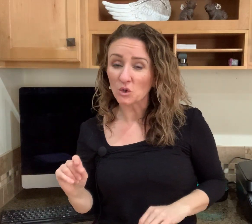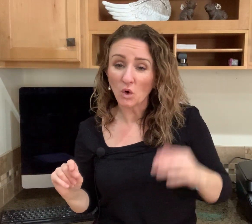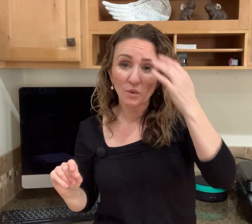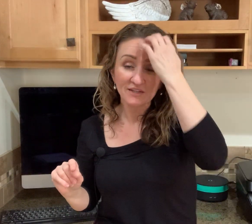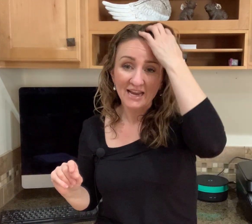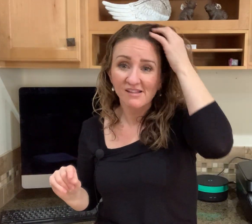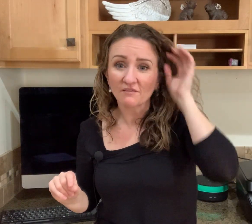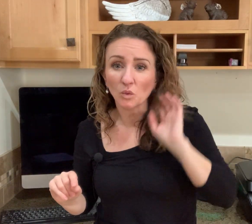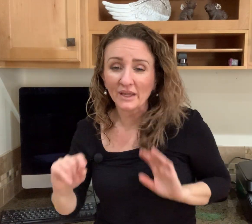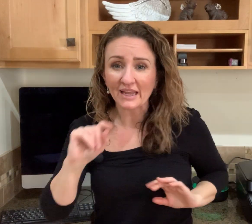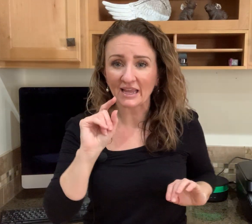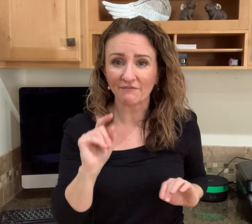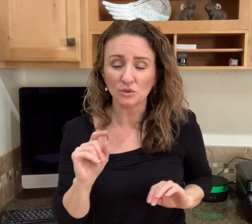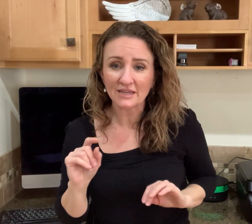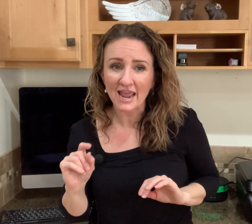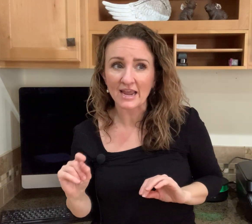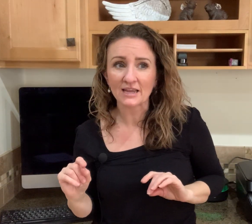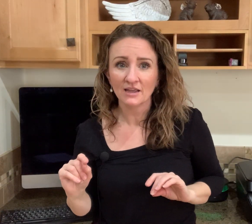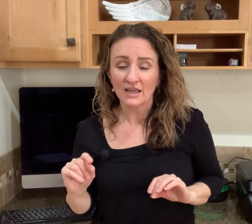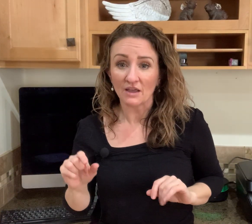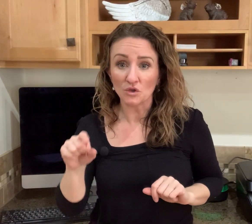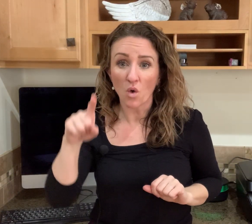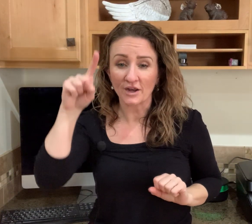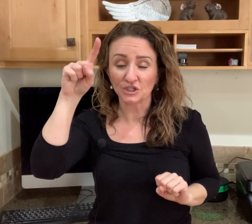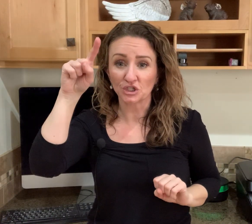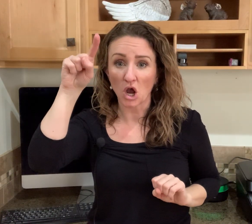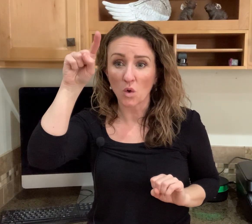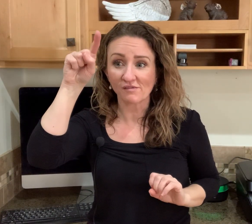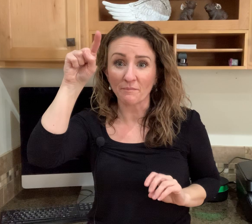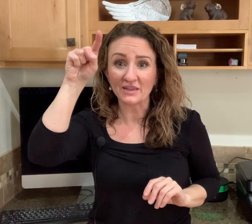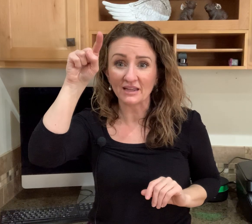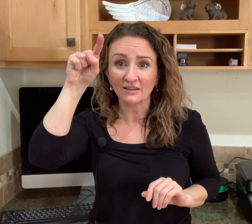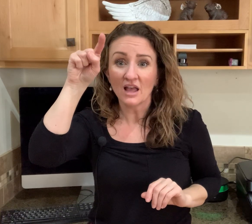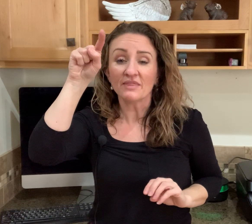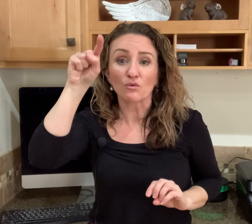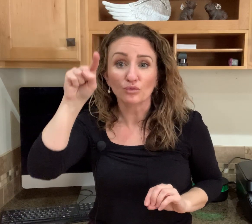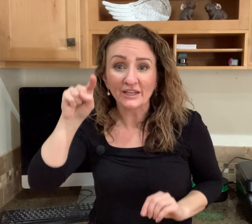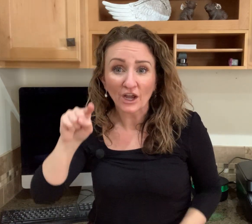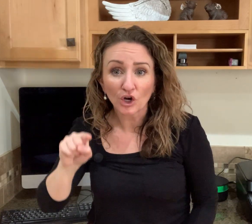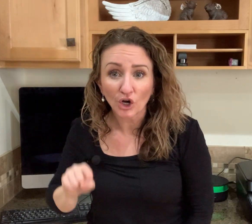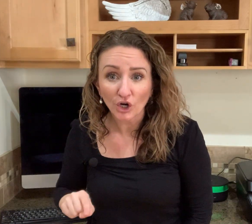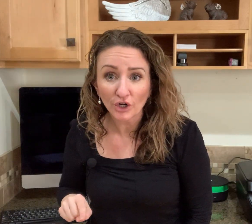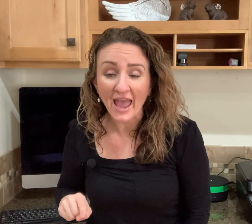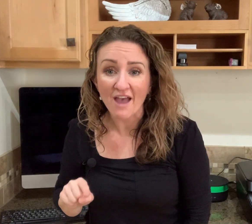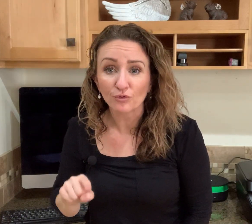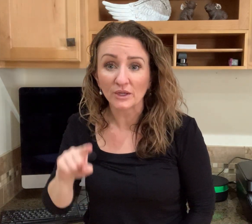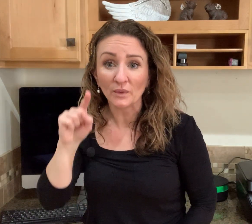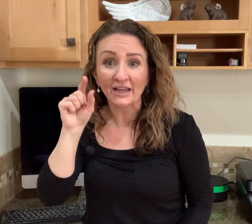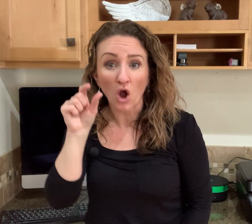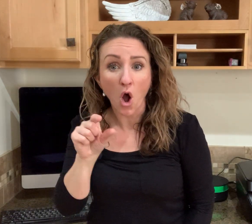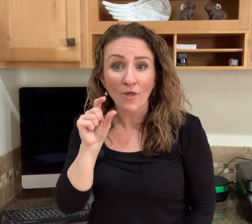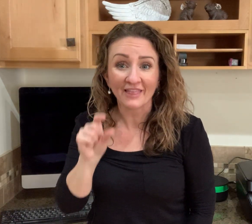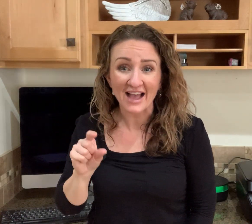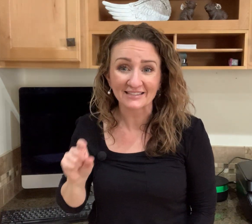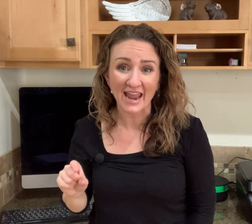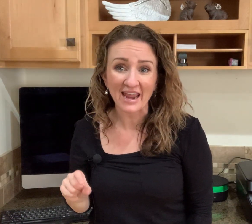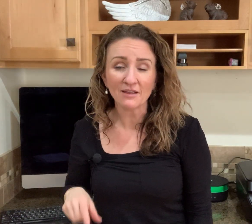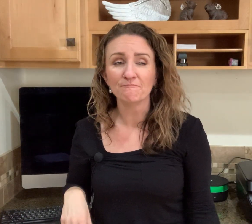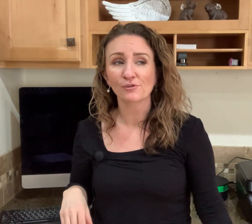cool with the days of the week, if you wanted to show something that reoccurred every week on that day, so